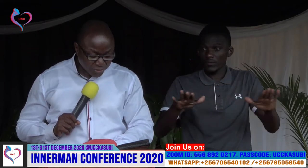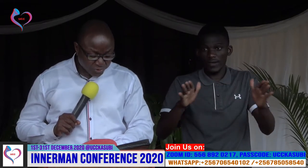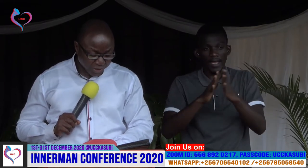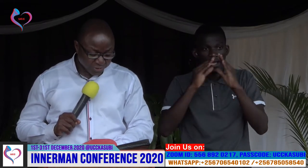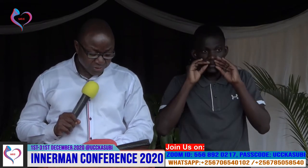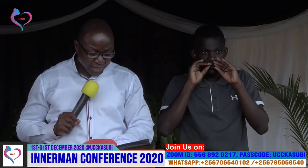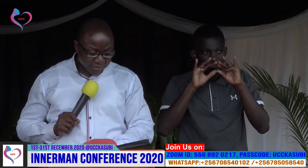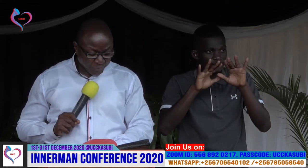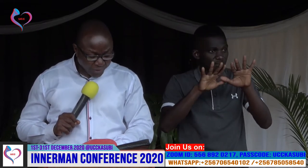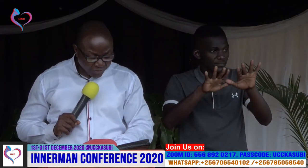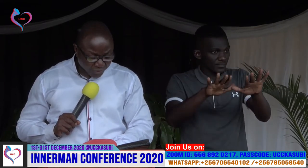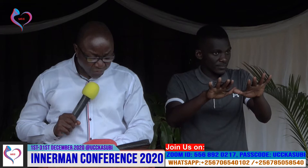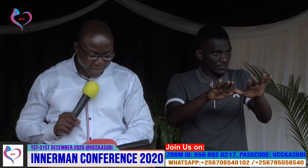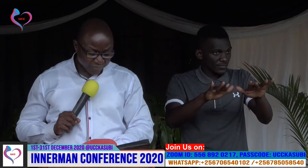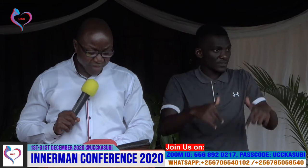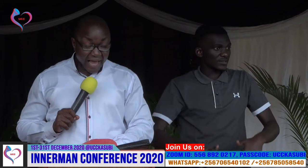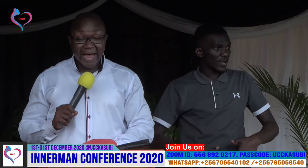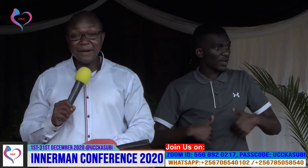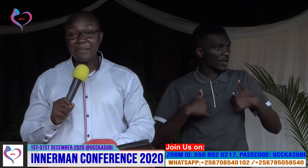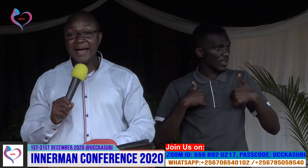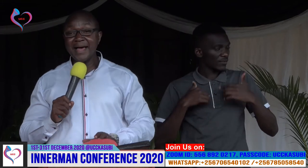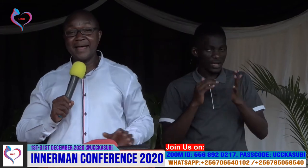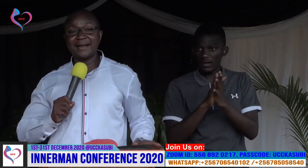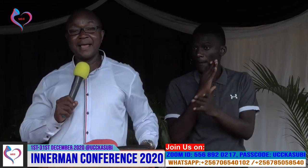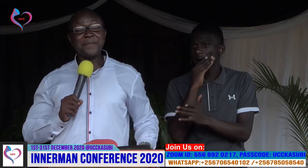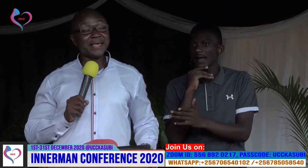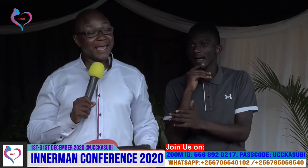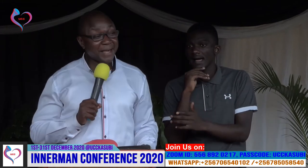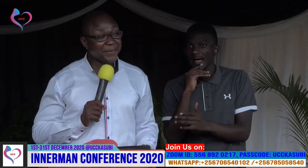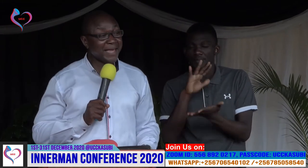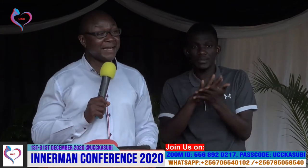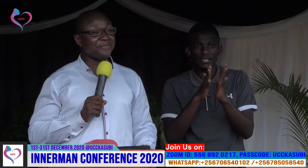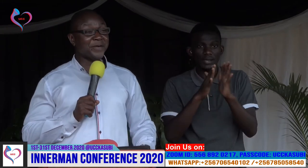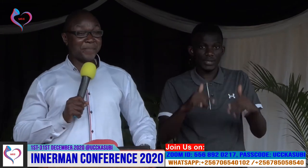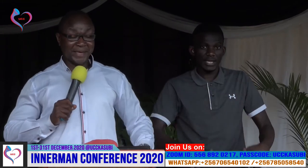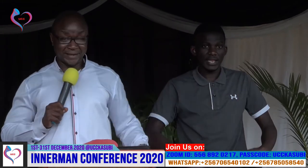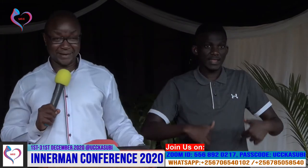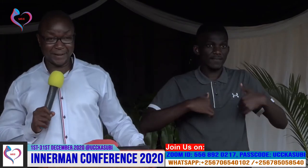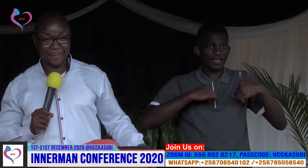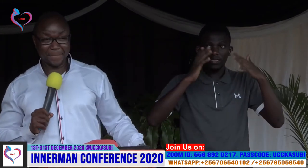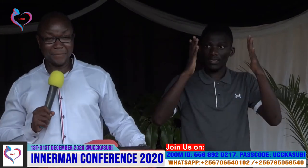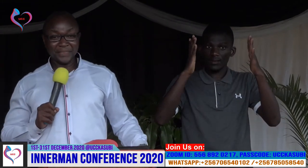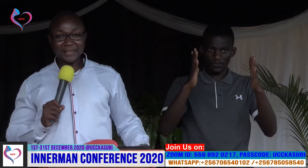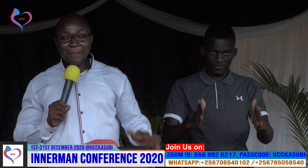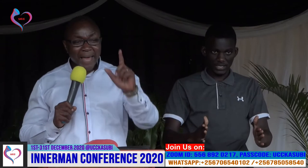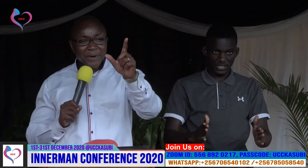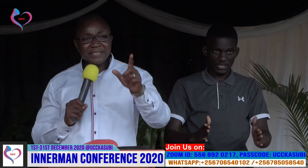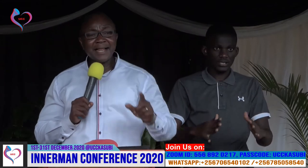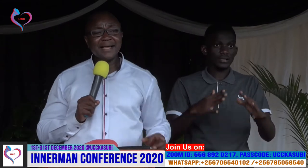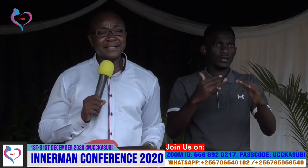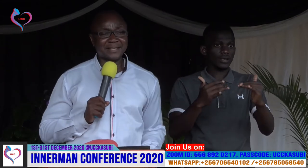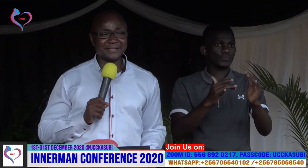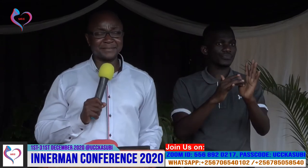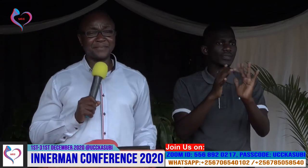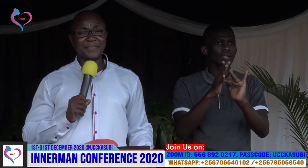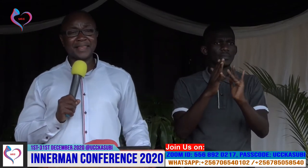his nostrils the breath of life, and man became a living being. Amen. The Bible is